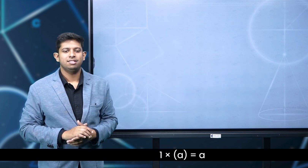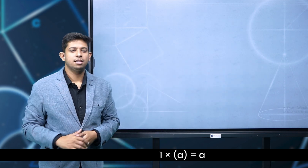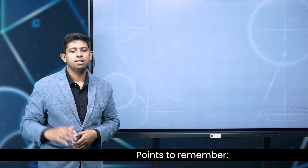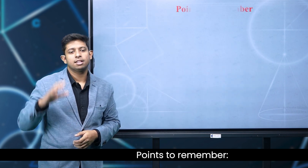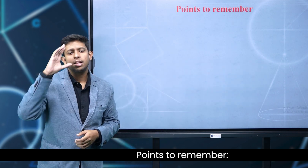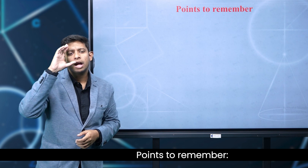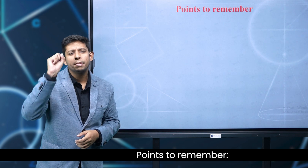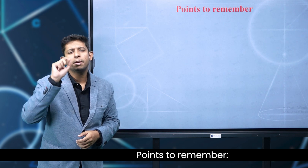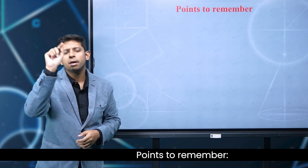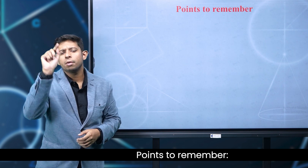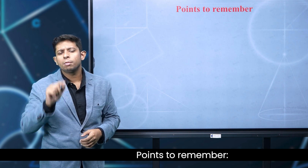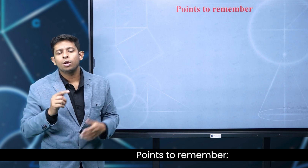Points to remember.